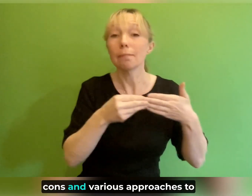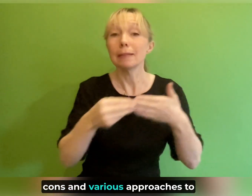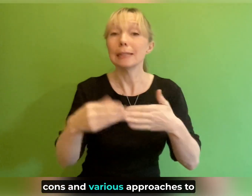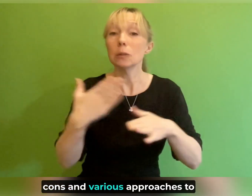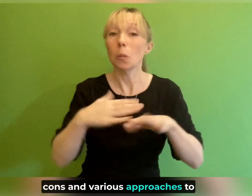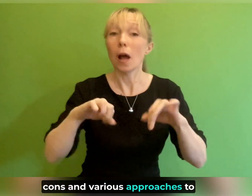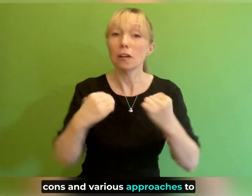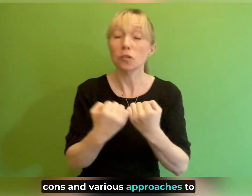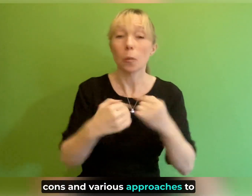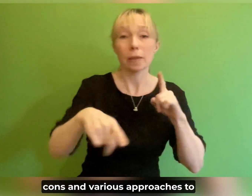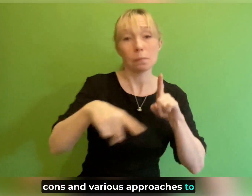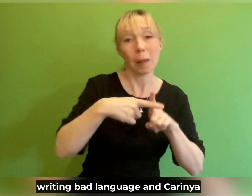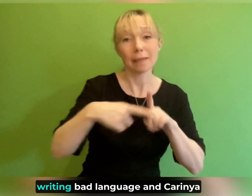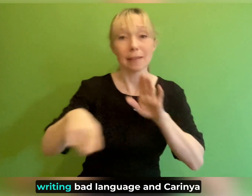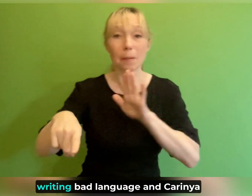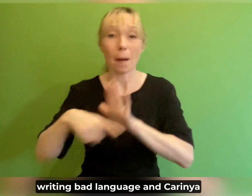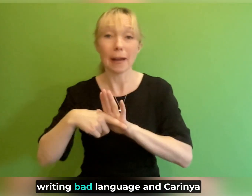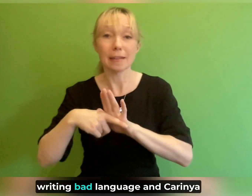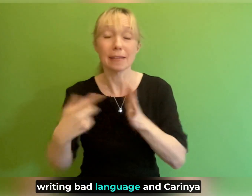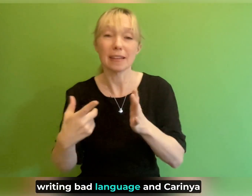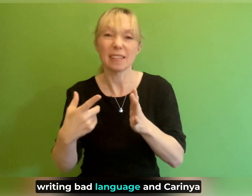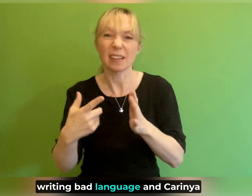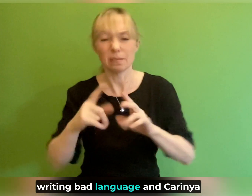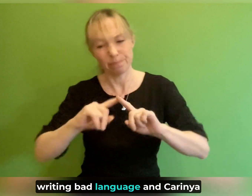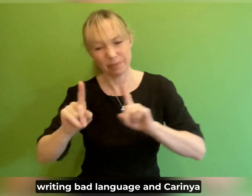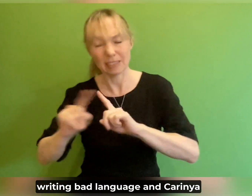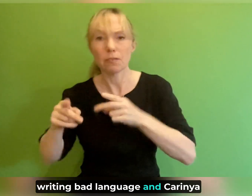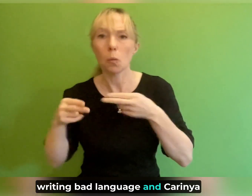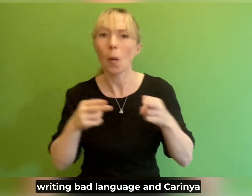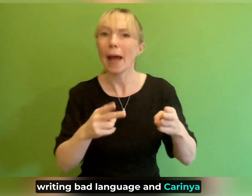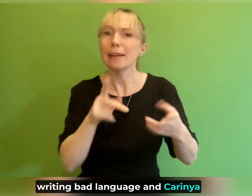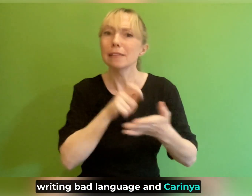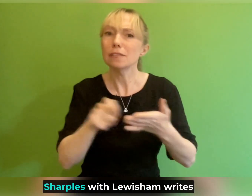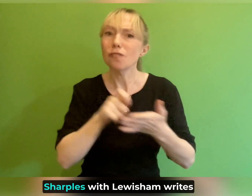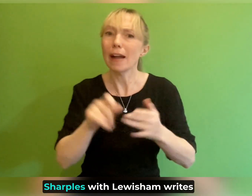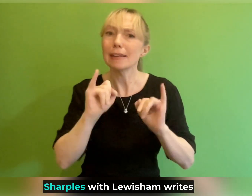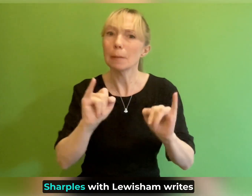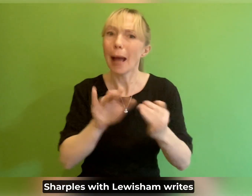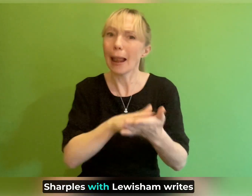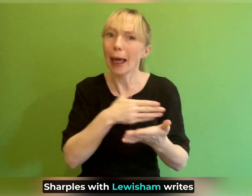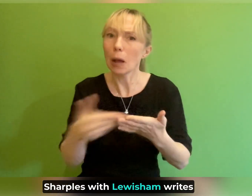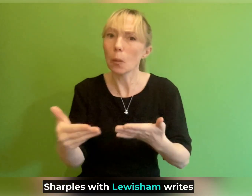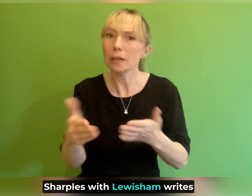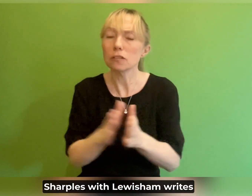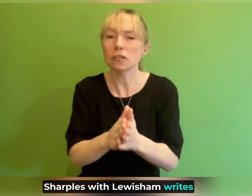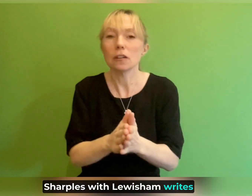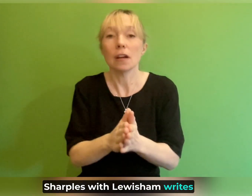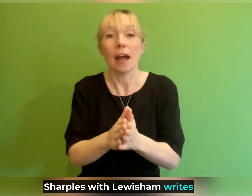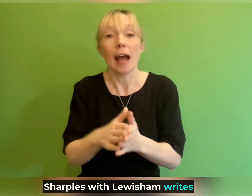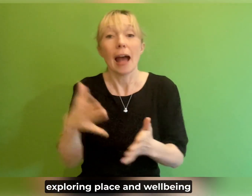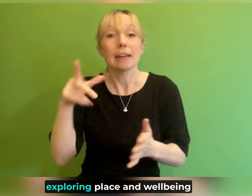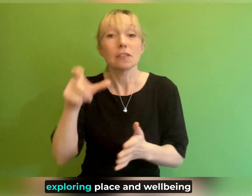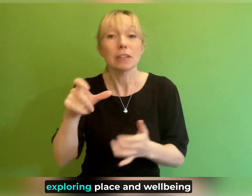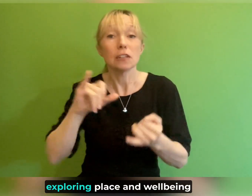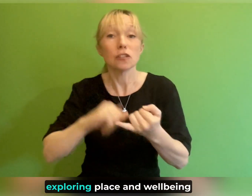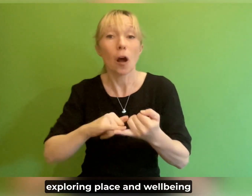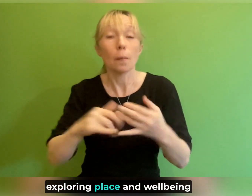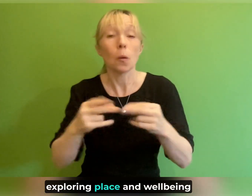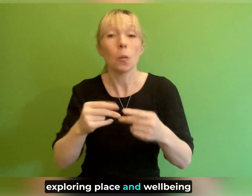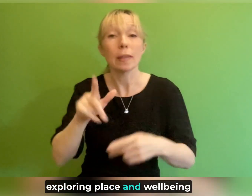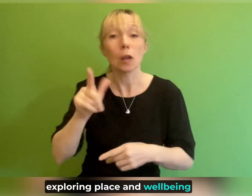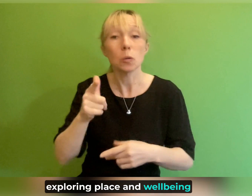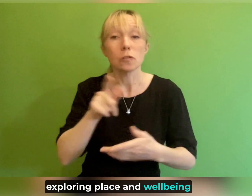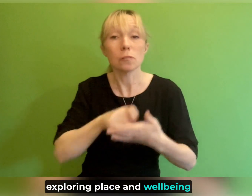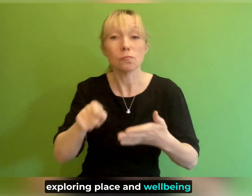and various approaches to writing bad language and Corinna Sharples with Lewisham Writes exploring